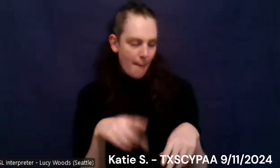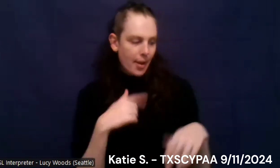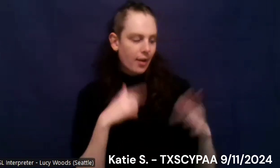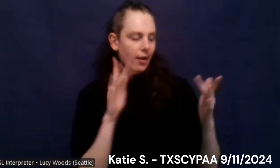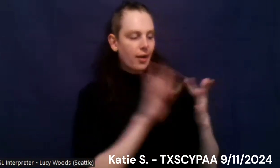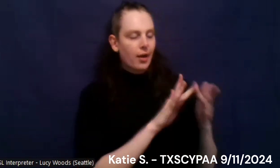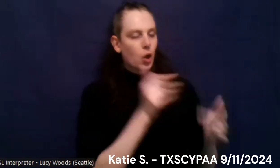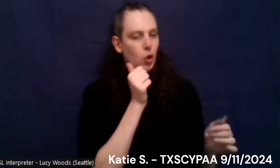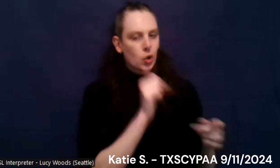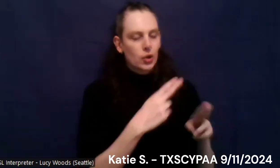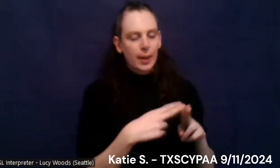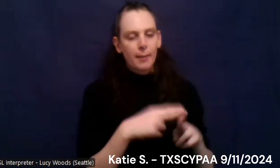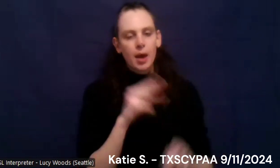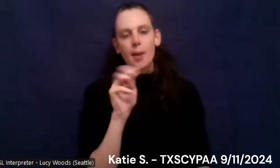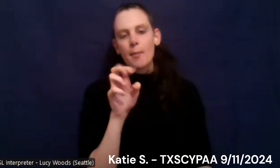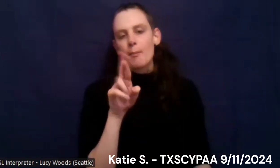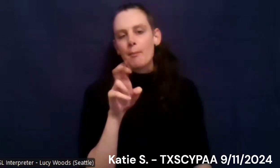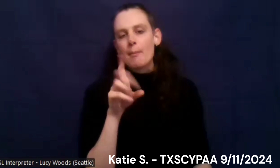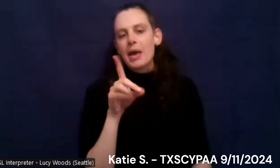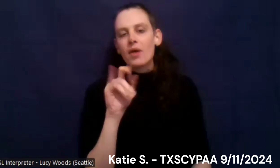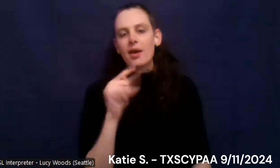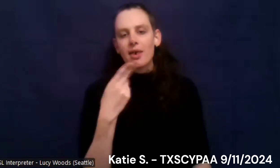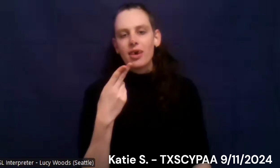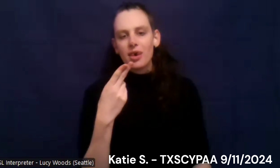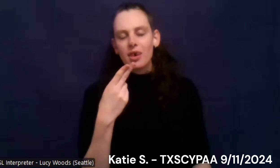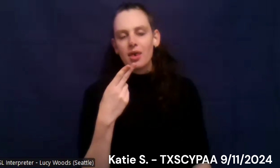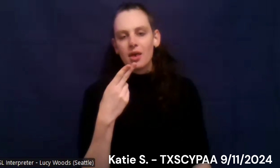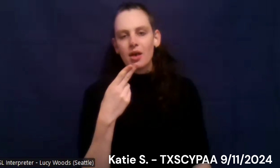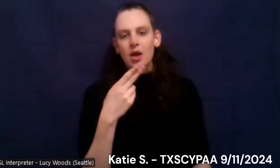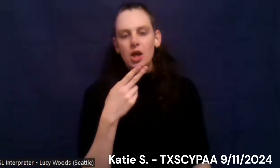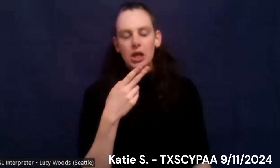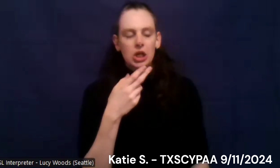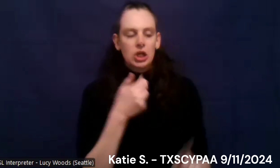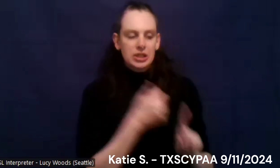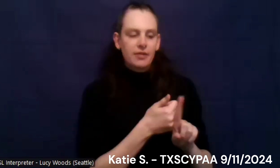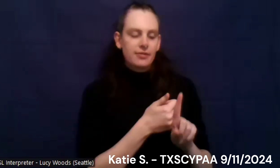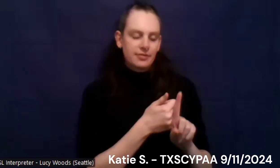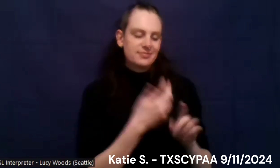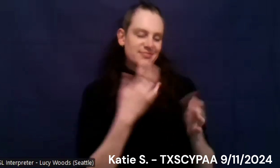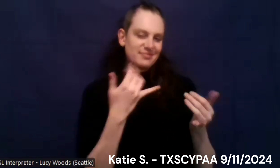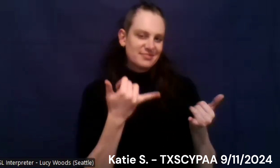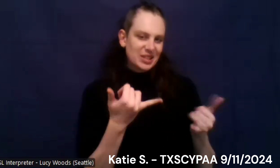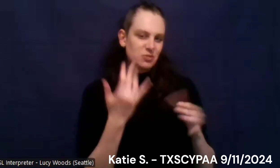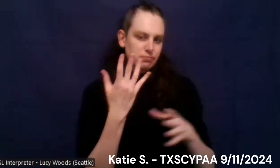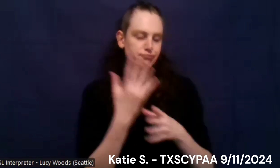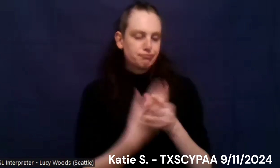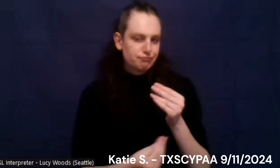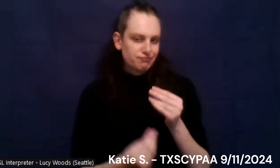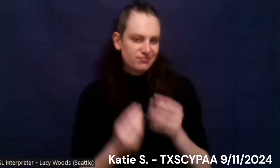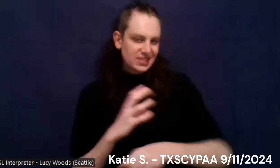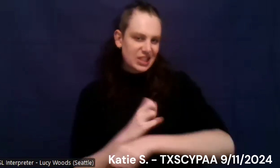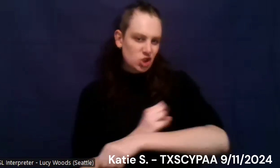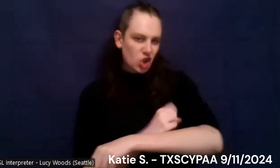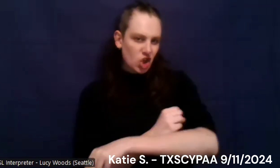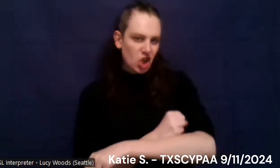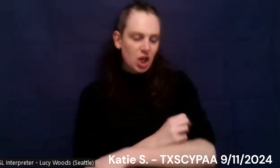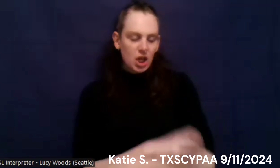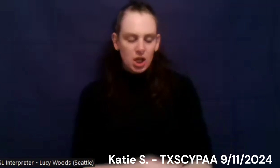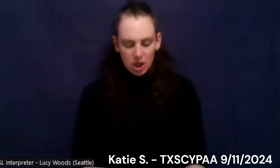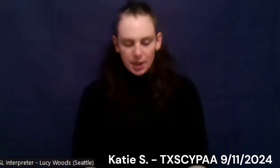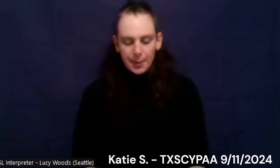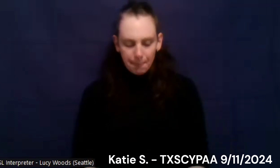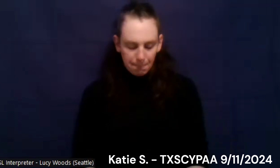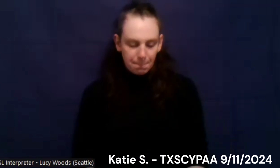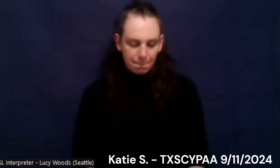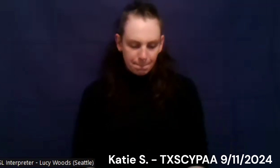Meredith, who has passed away of cancer since this, but there's so much of